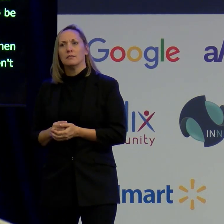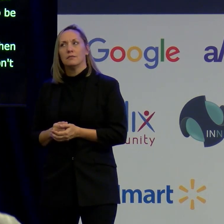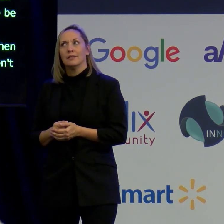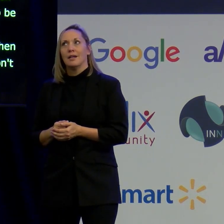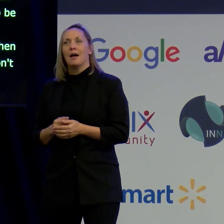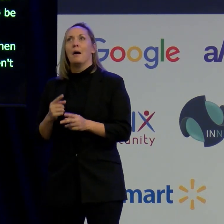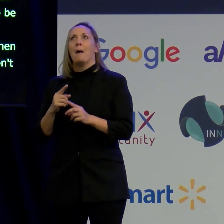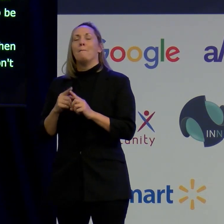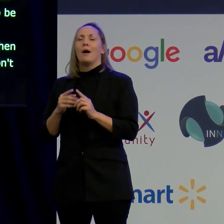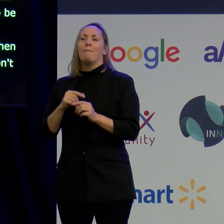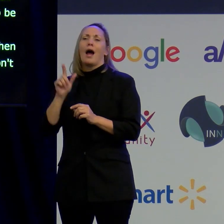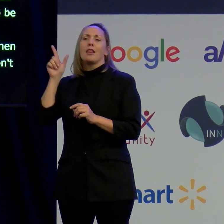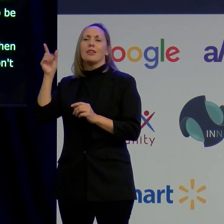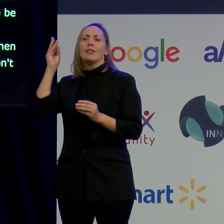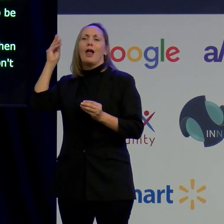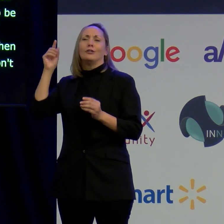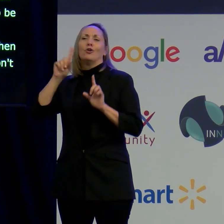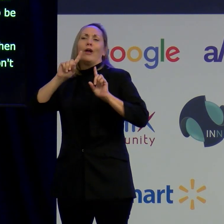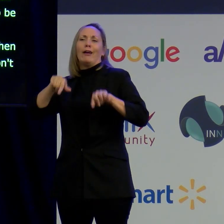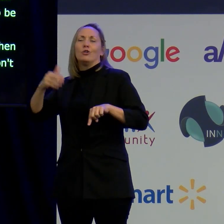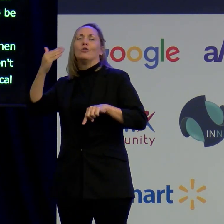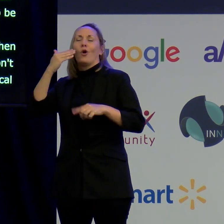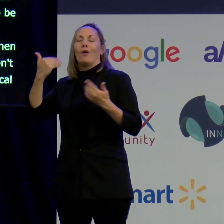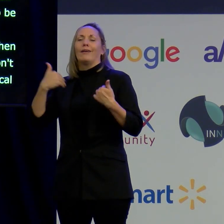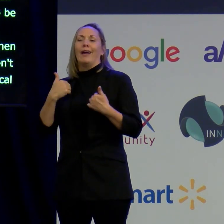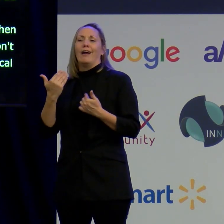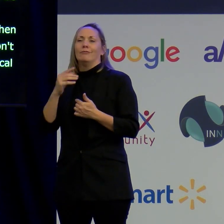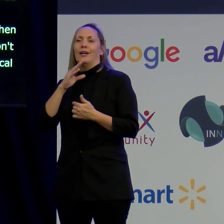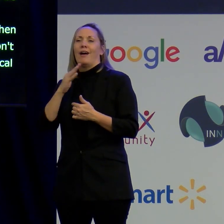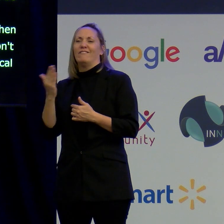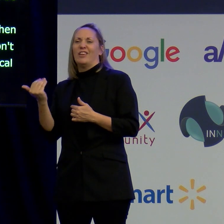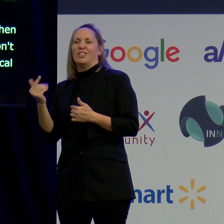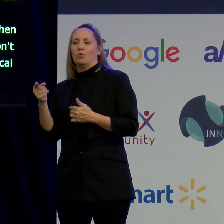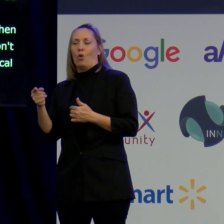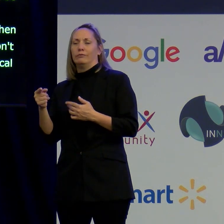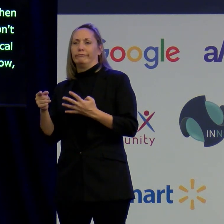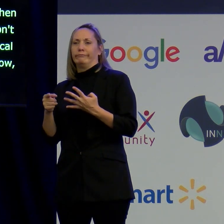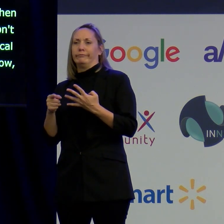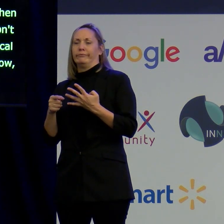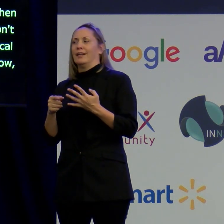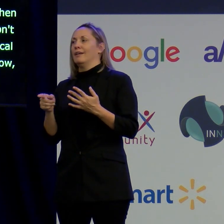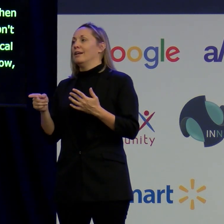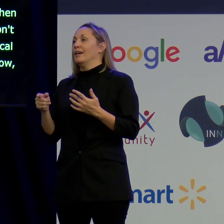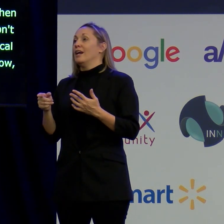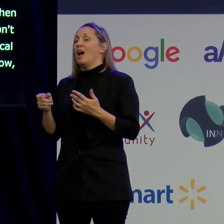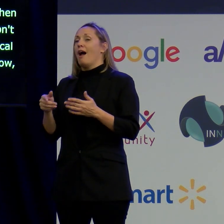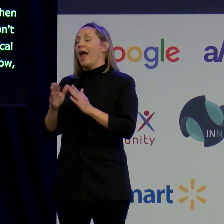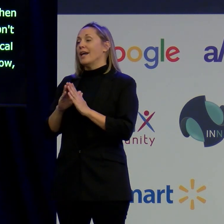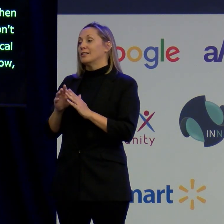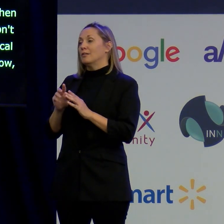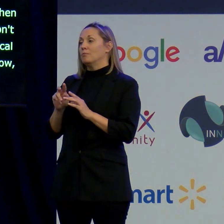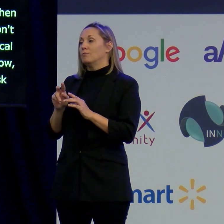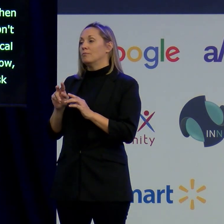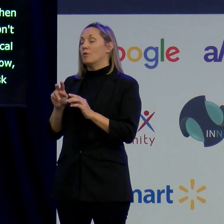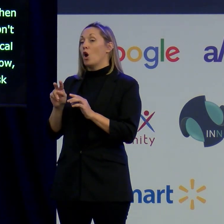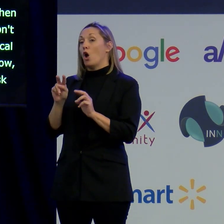My more logical answer, knowing that I had, a 15-year-old at the table, was to ask him to look behind